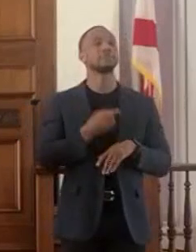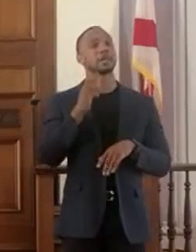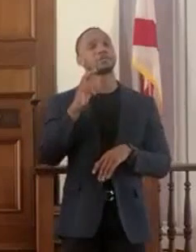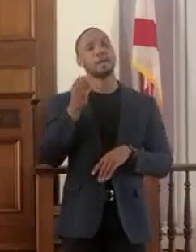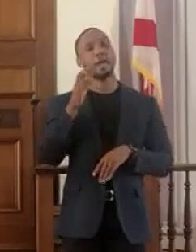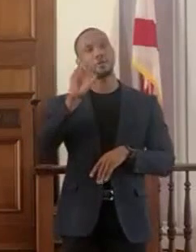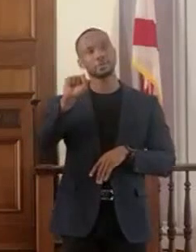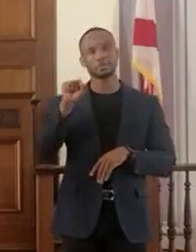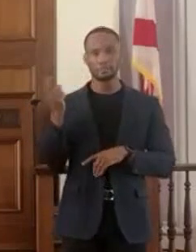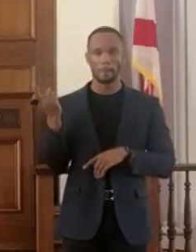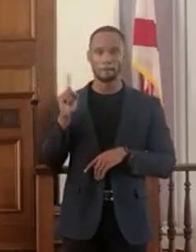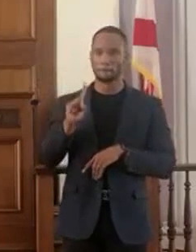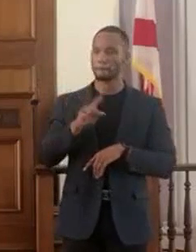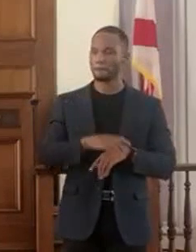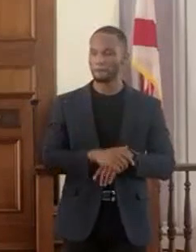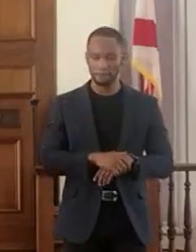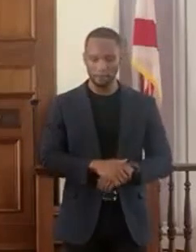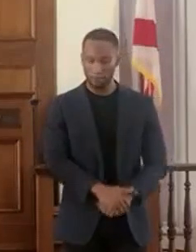Harris?